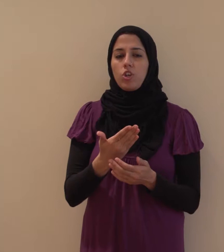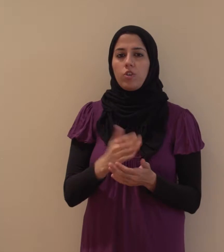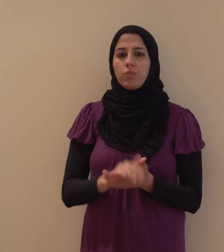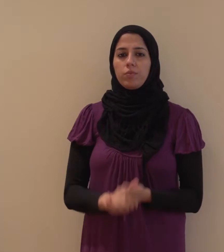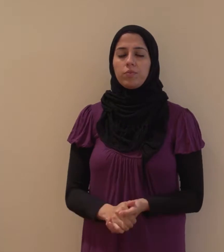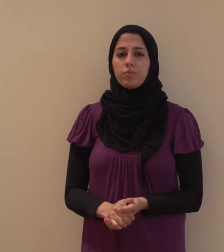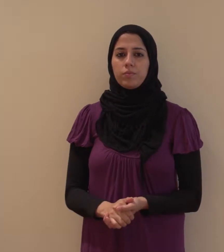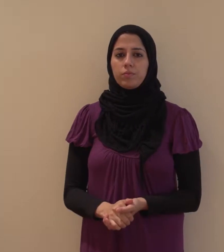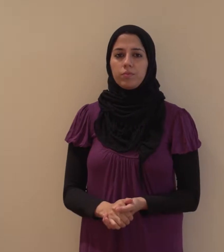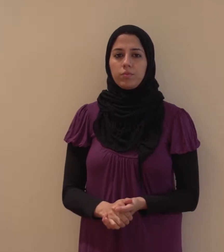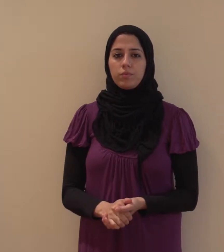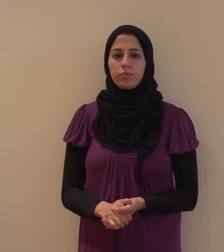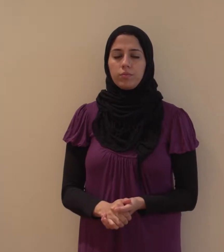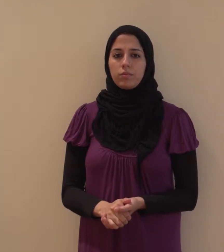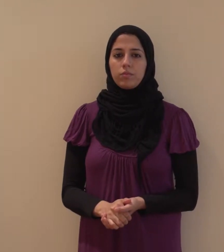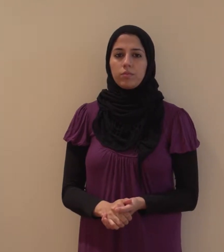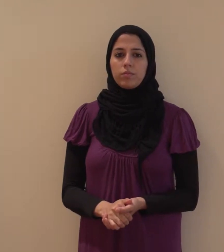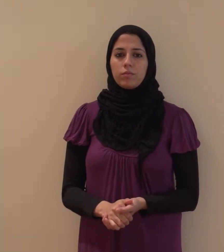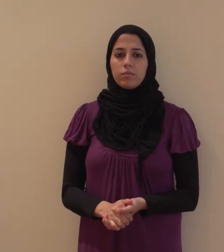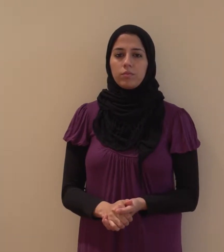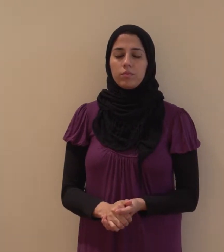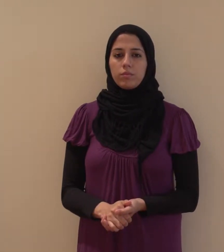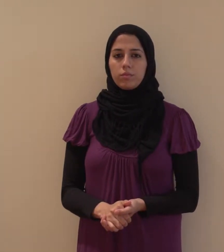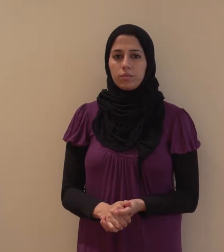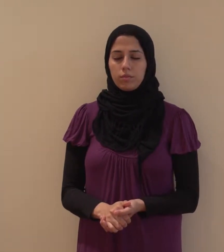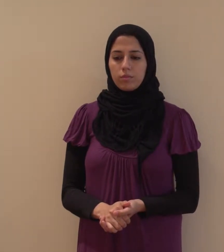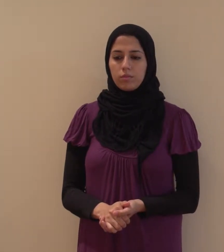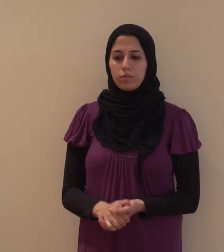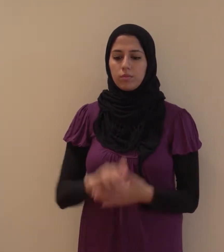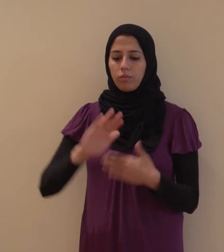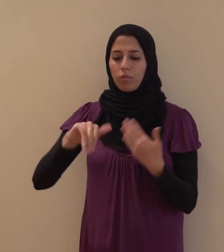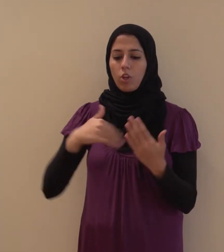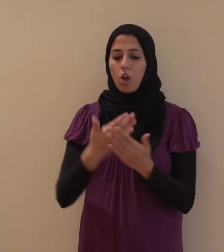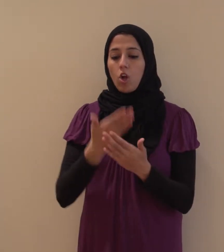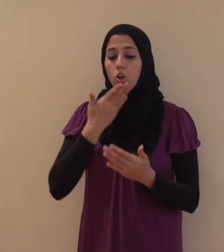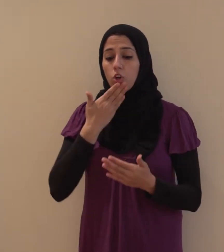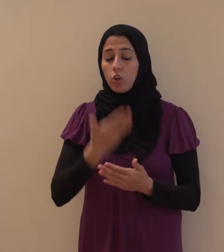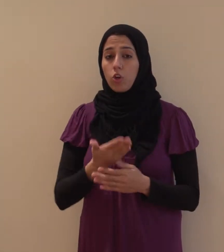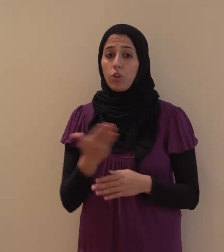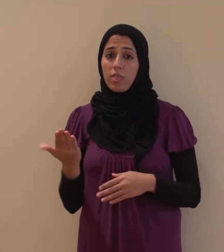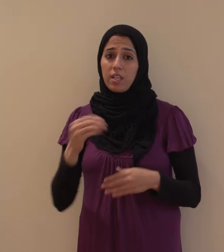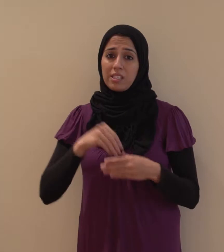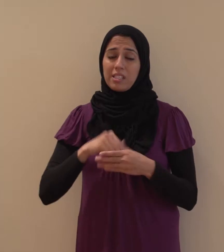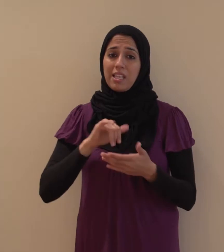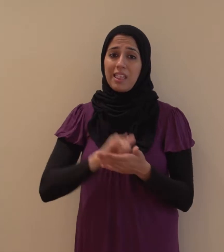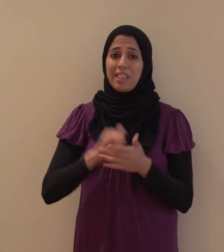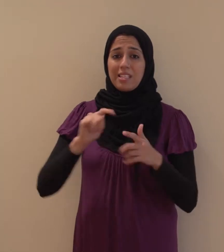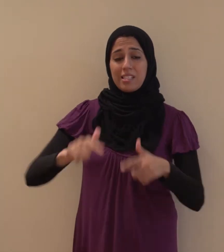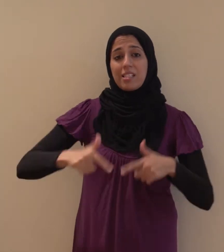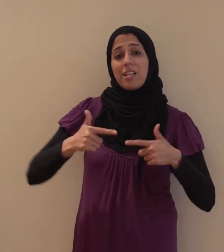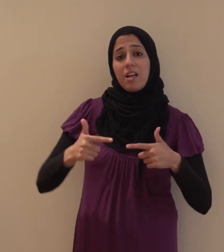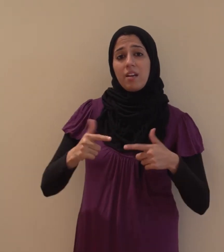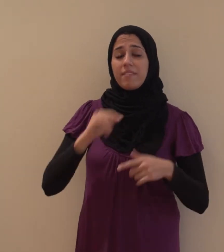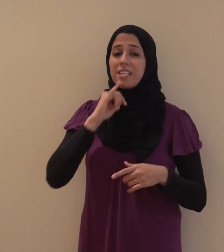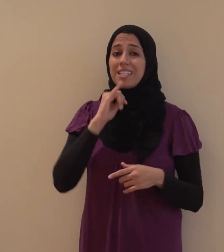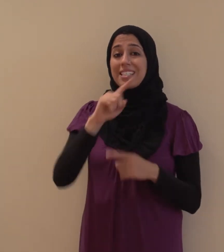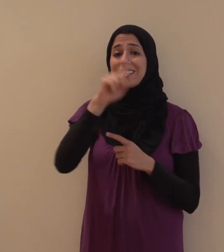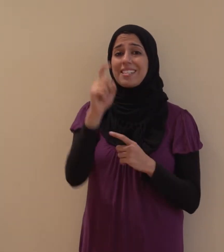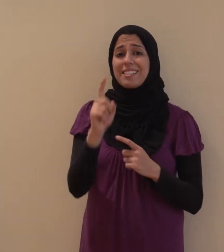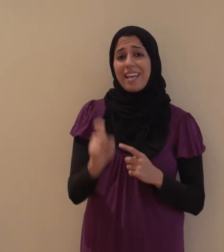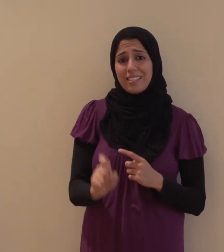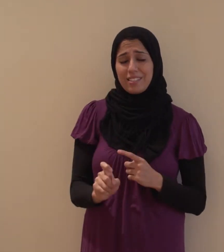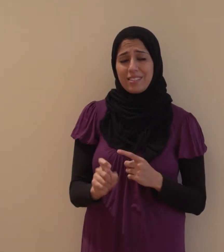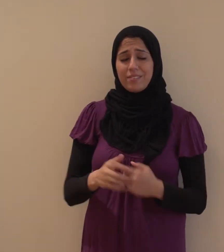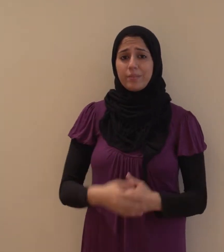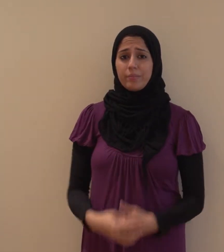evil or any good things which are happening to us in this worldly life, many times they are trials and tests from Allah subhanahu wa